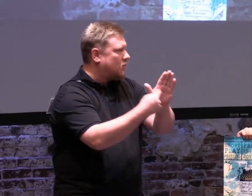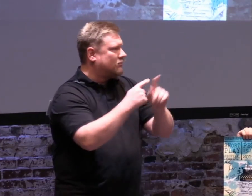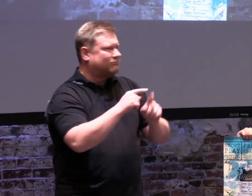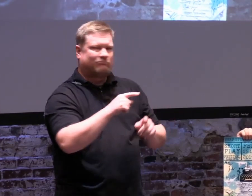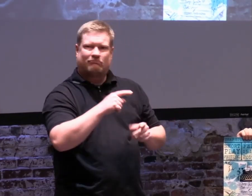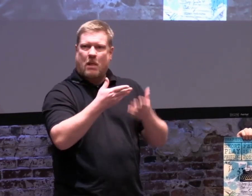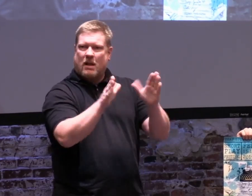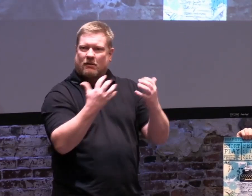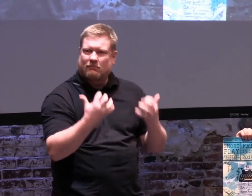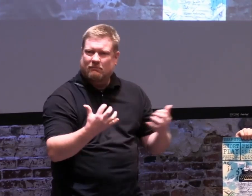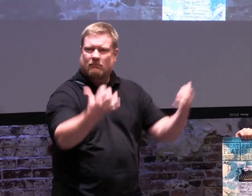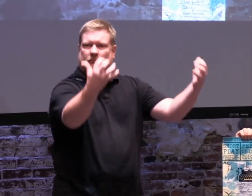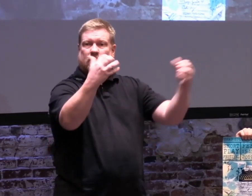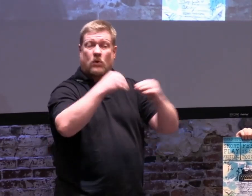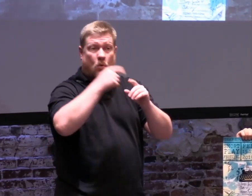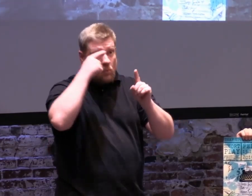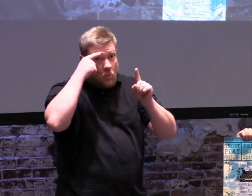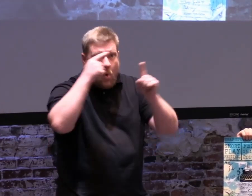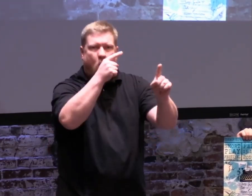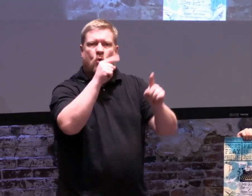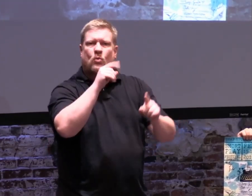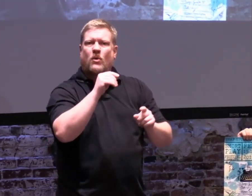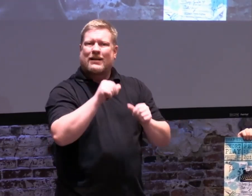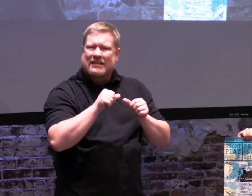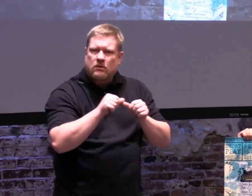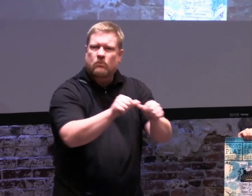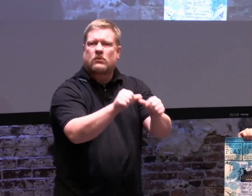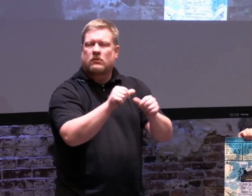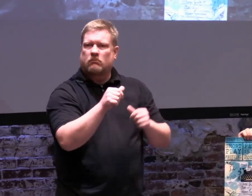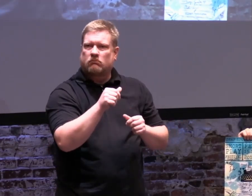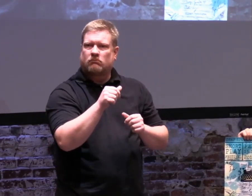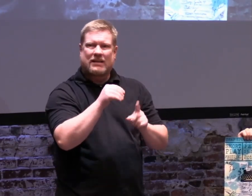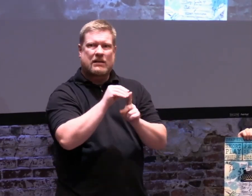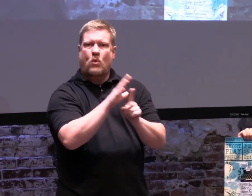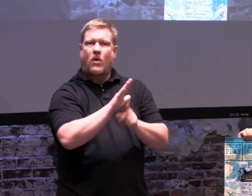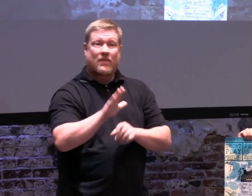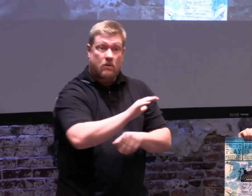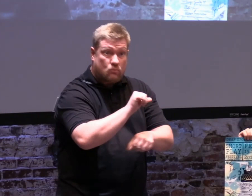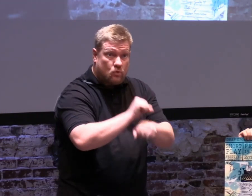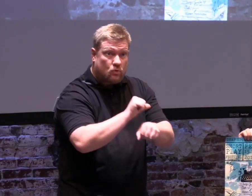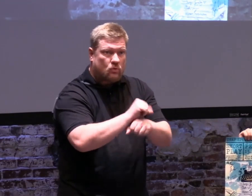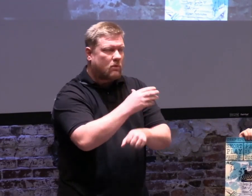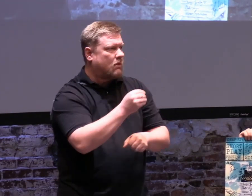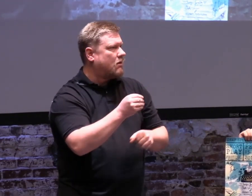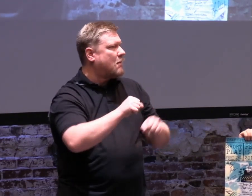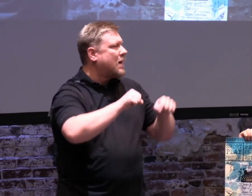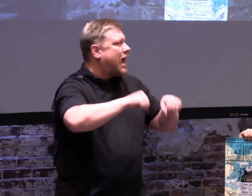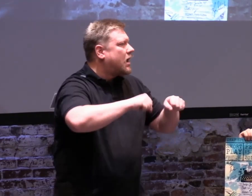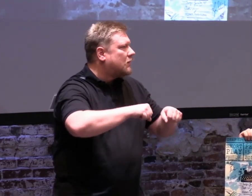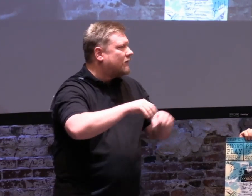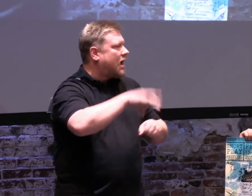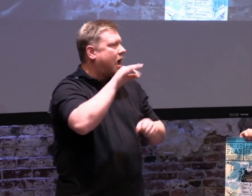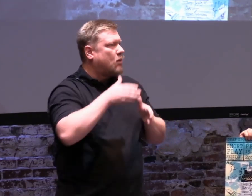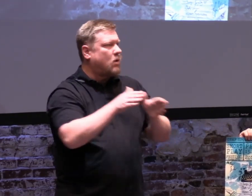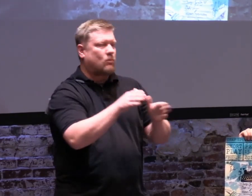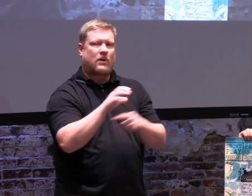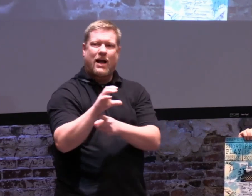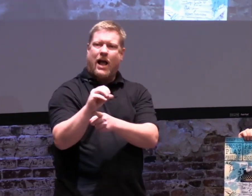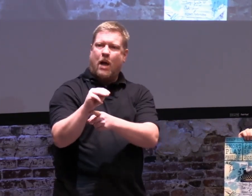gathered and exhibited to a general audience with the goal of sustaining exposure to this kind of work, to the